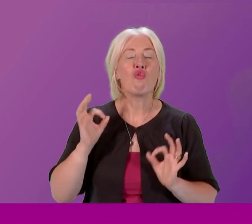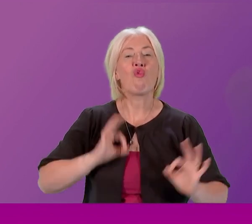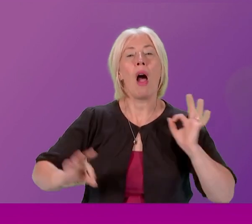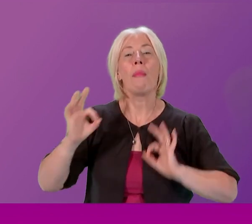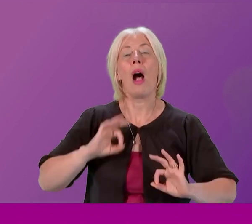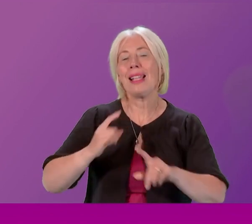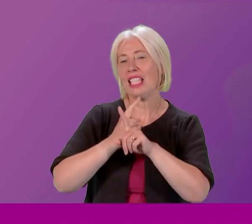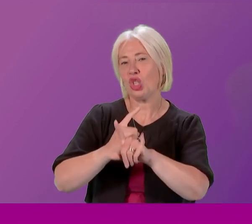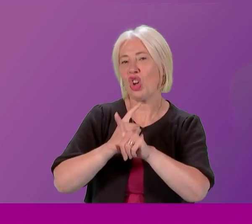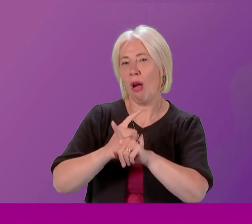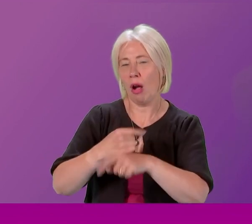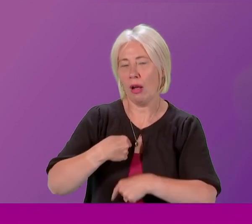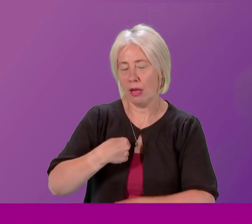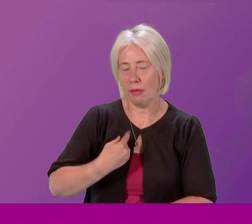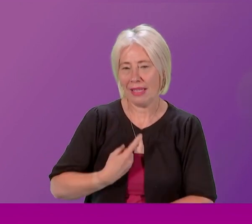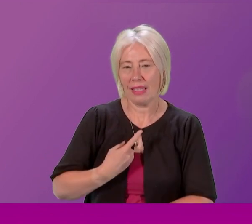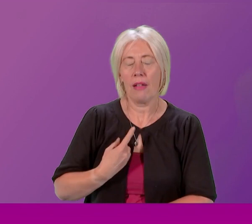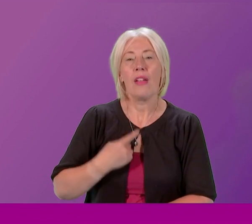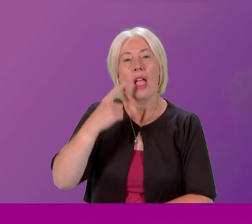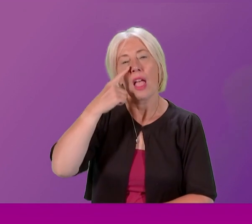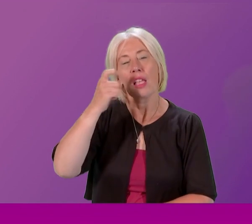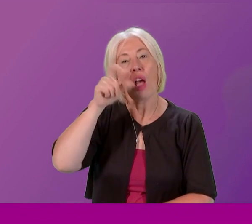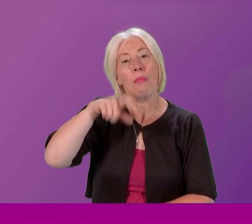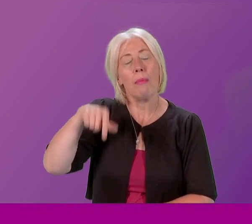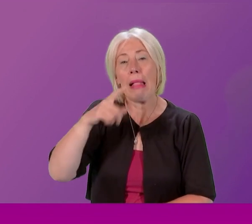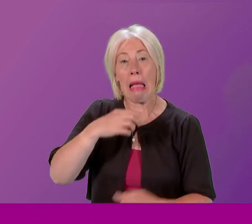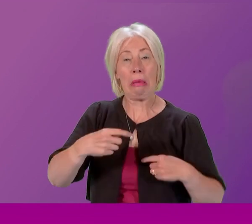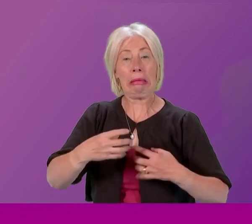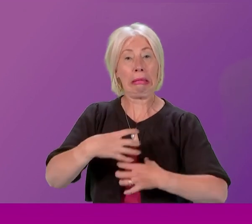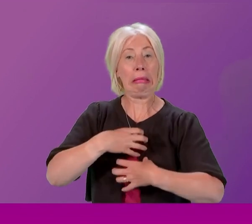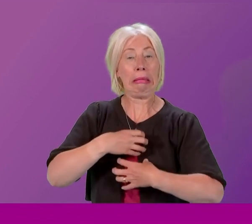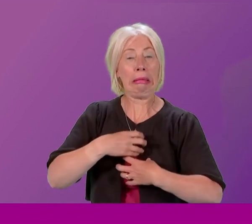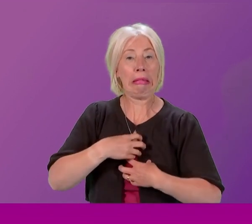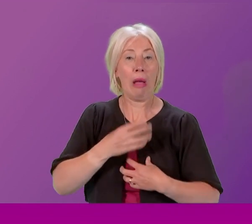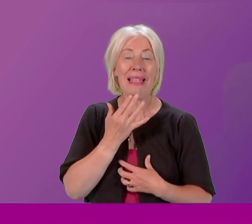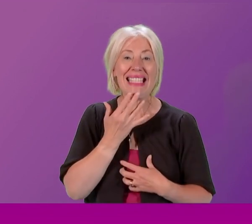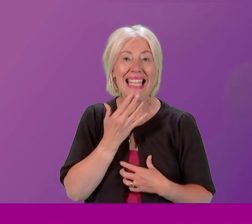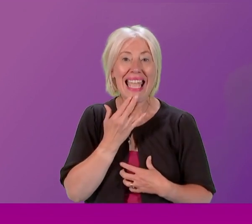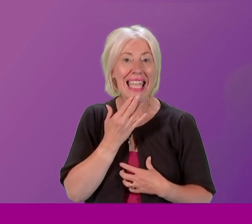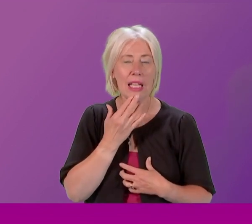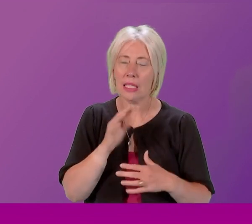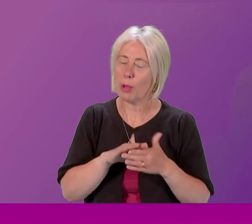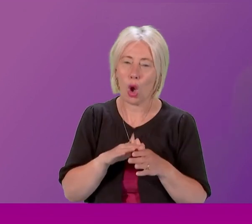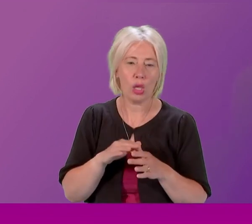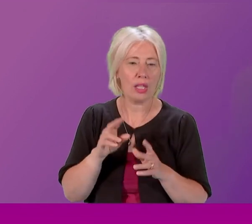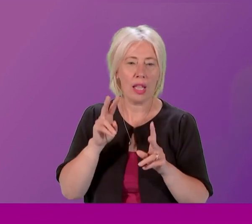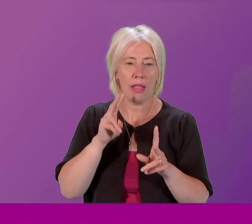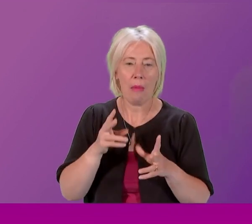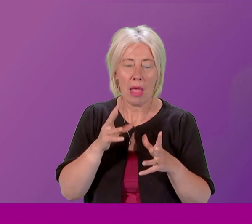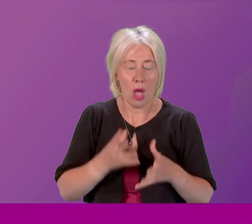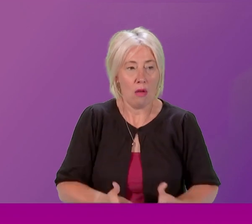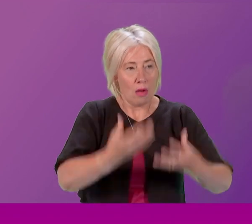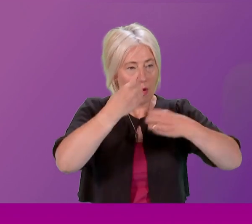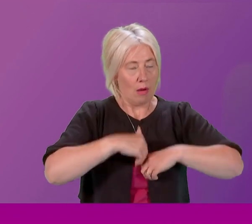teacher. I often find that young people are really scared of making mistakes. They consume a lot of stories, but they